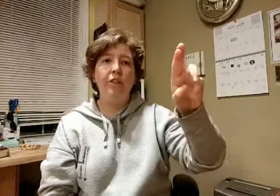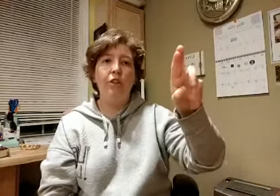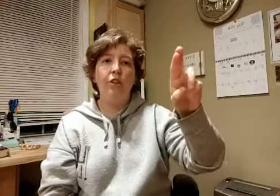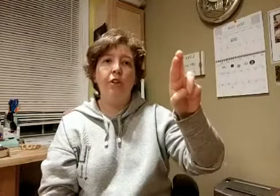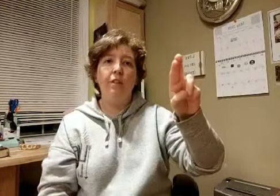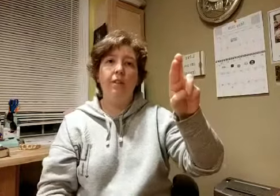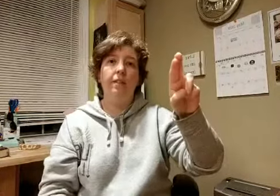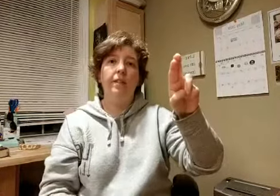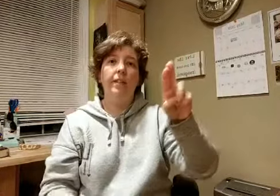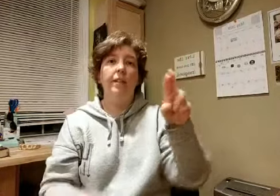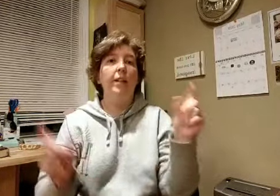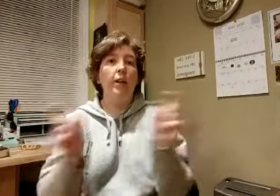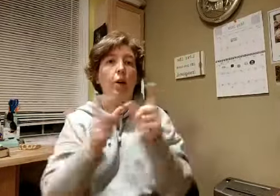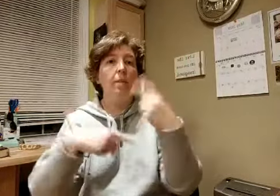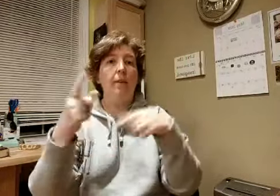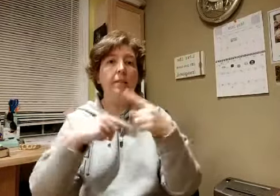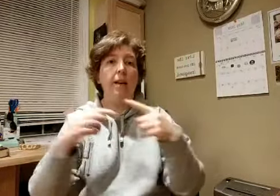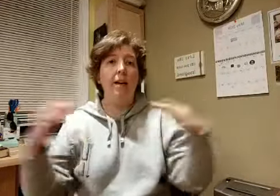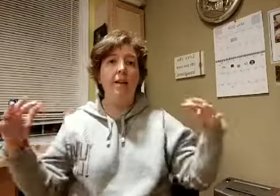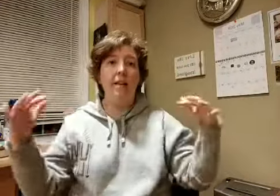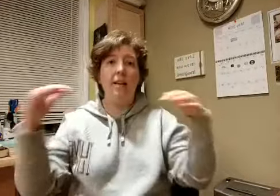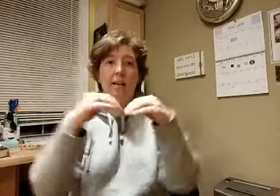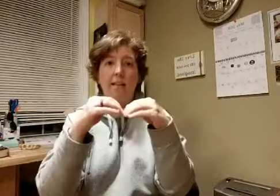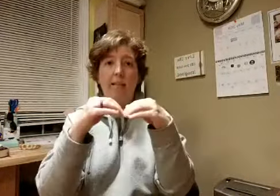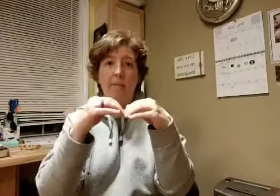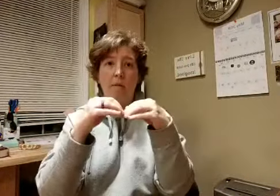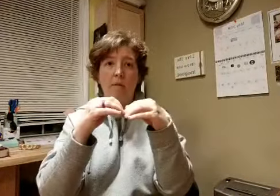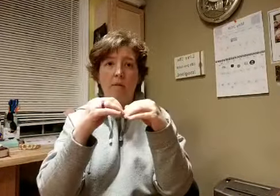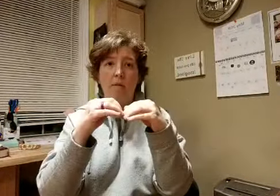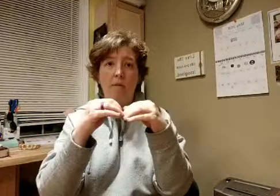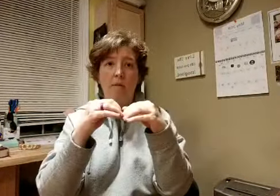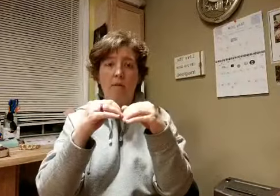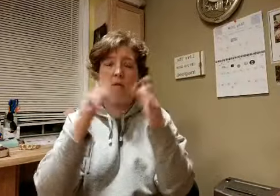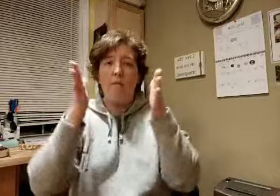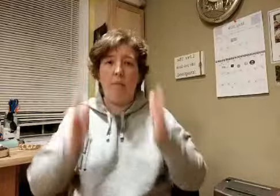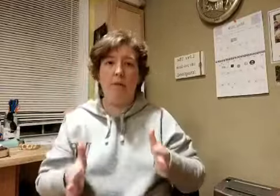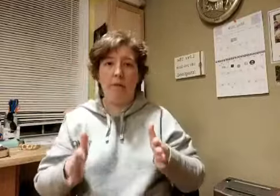Avenger. A compound sign, a symbol, person.